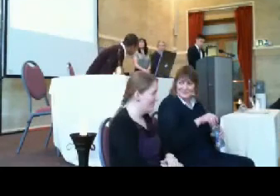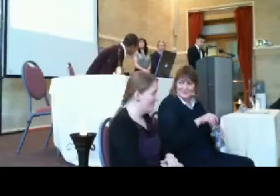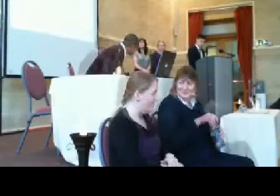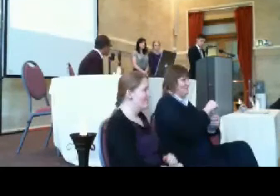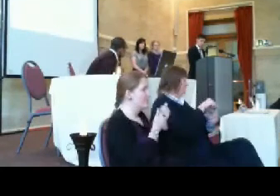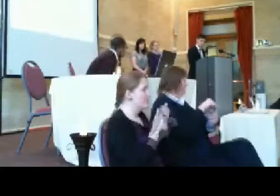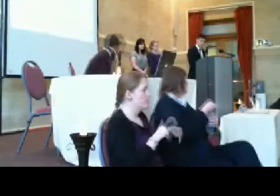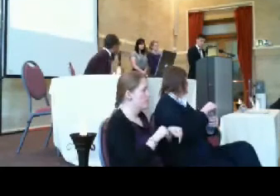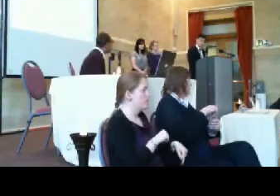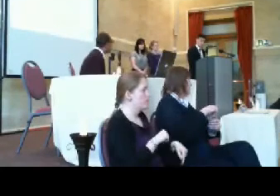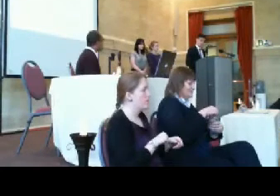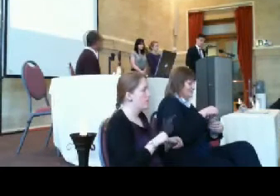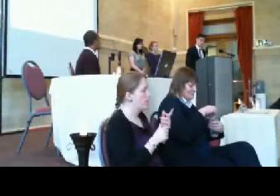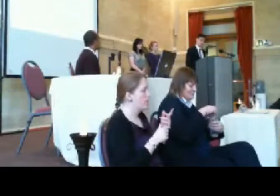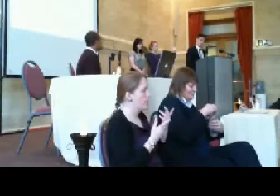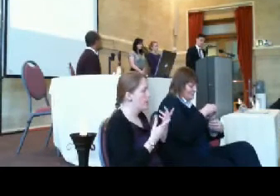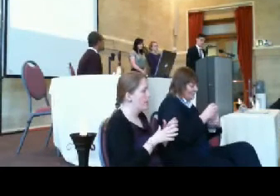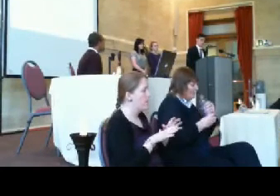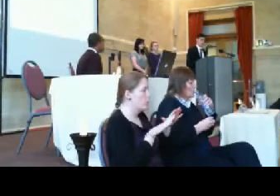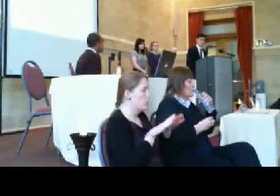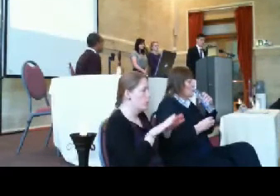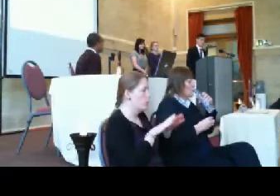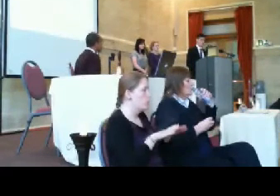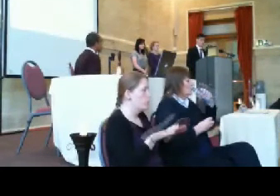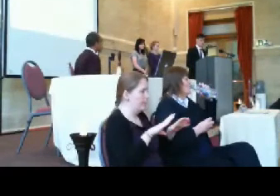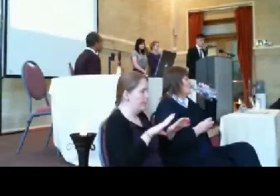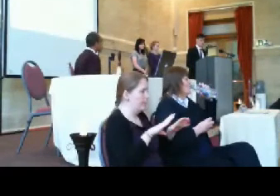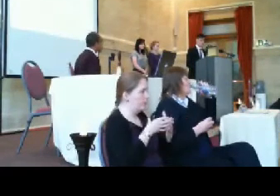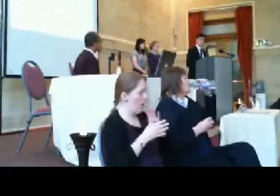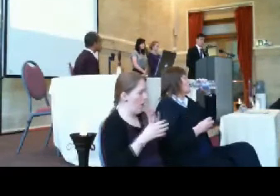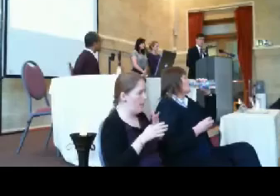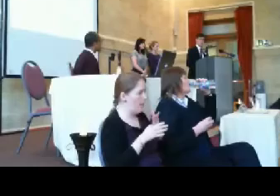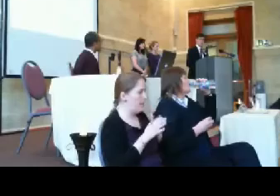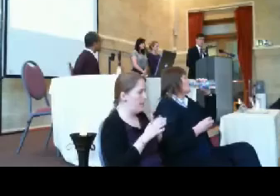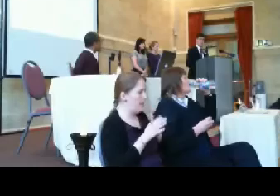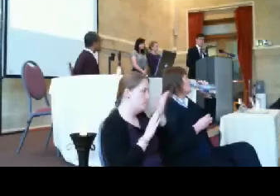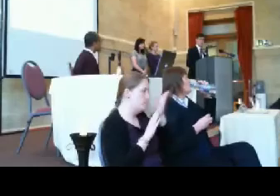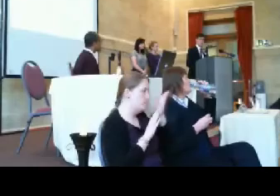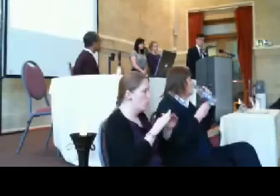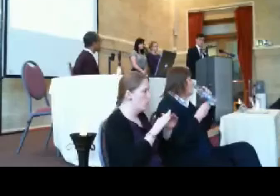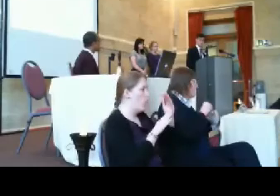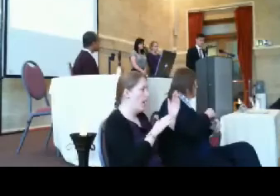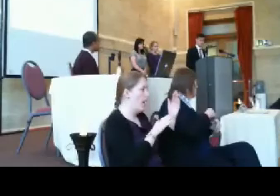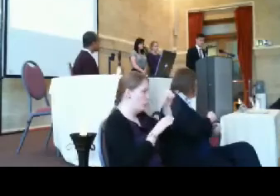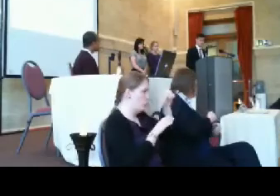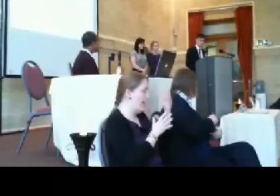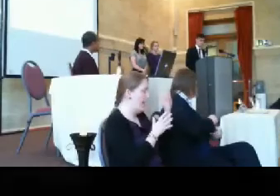British troops liberated the Bergen-Belsen concentration camp in northwestern Germany on the 15th of April